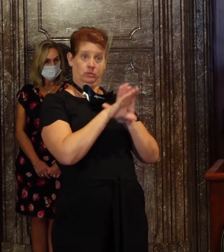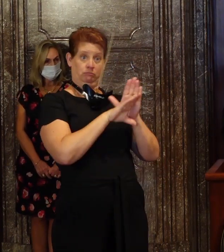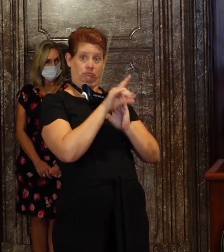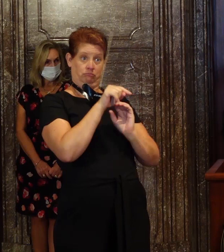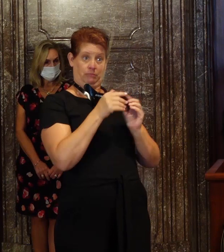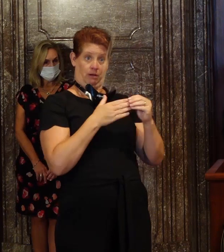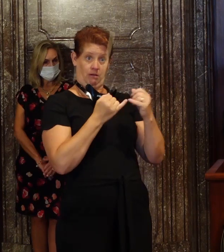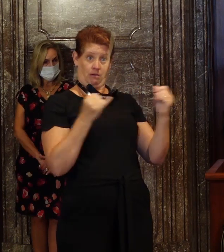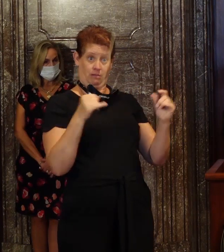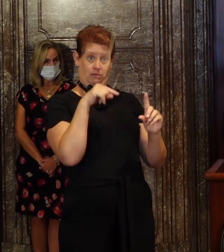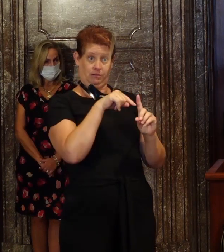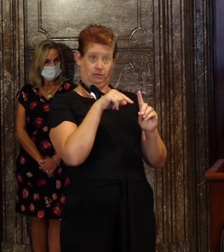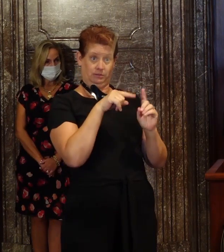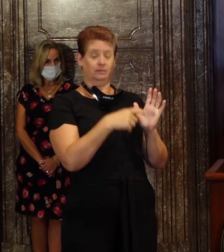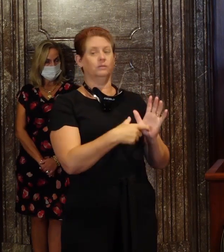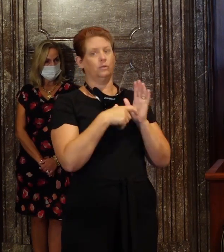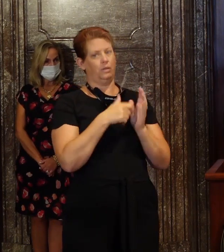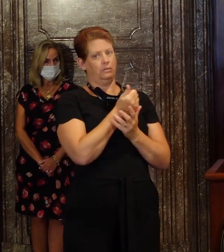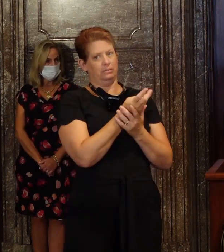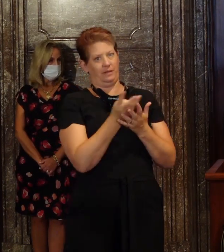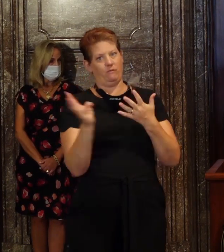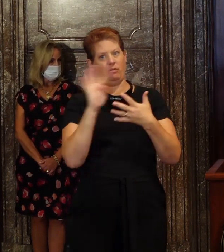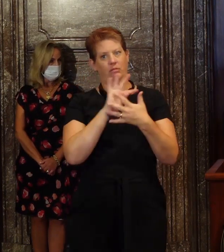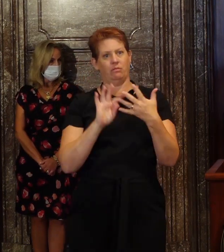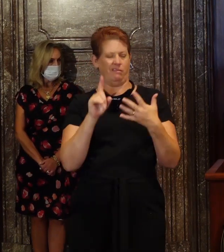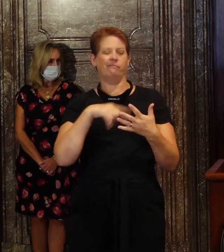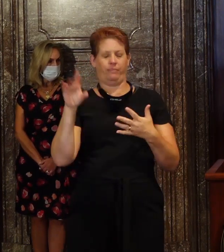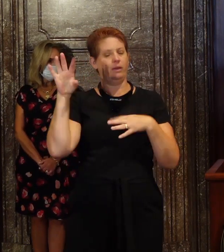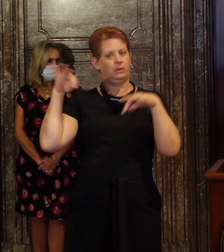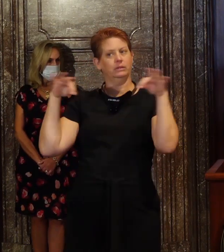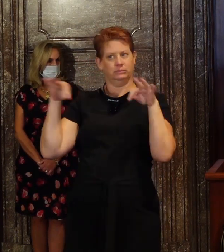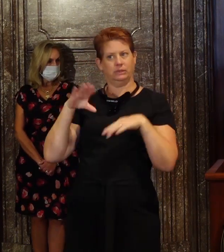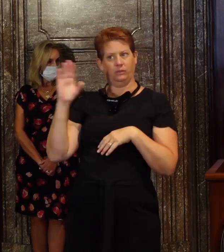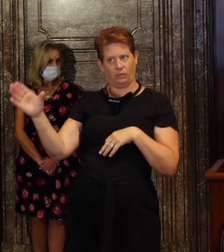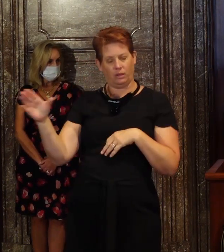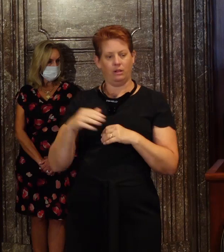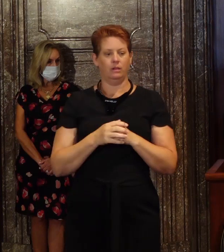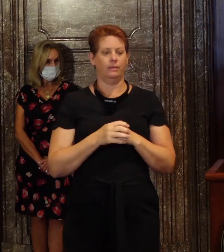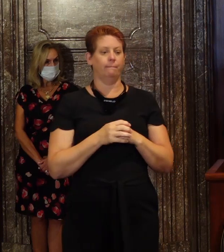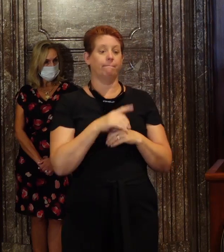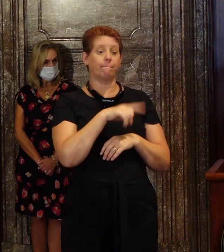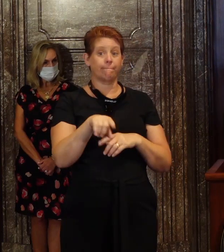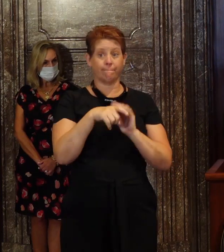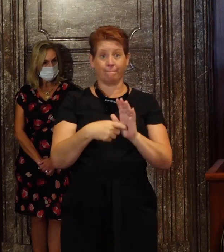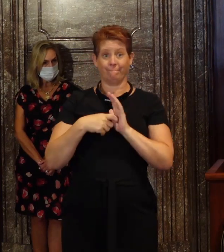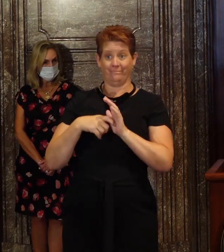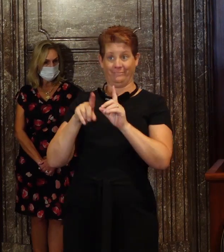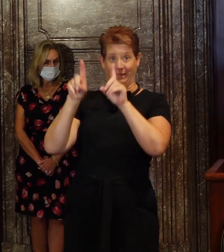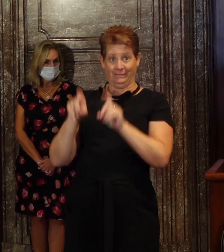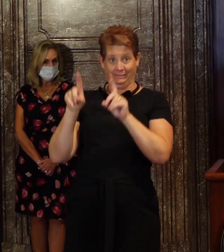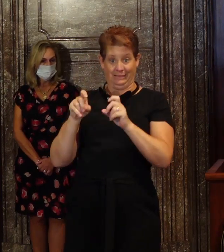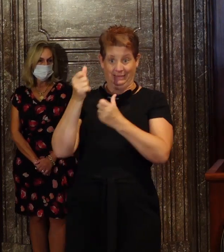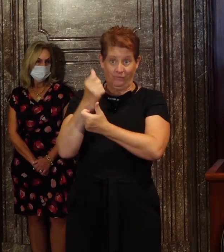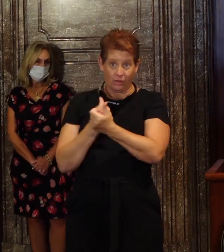developed will require a number of things, as they will explain to you. They will require the testing of every